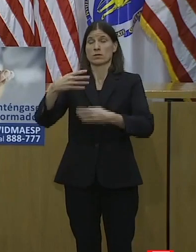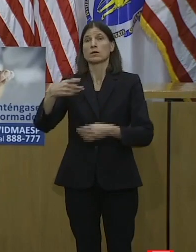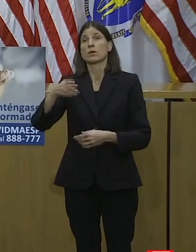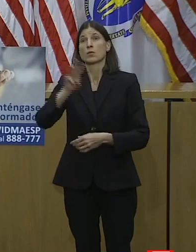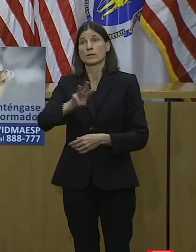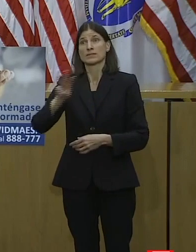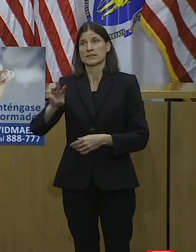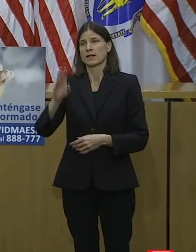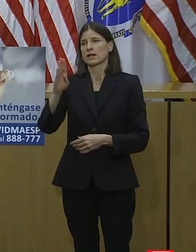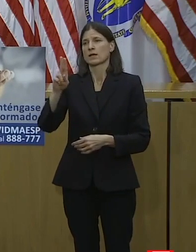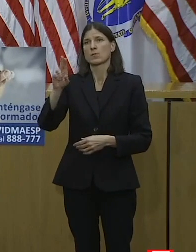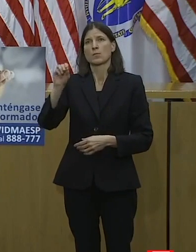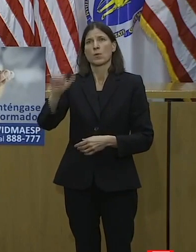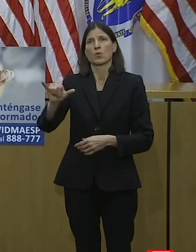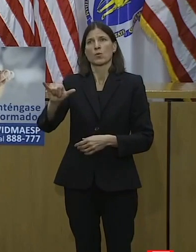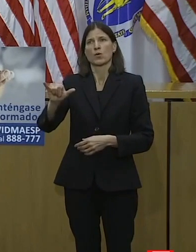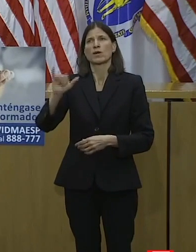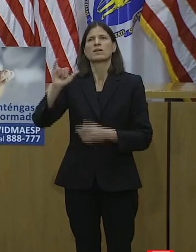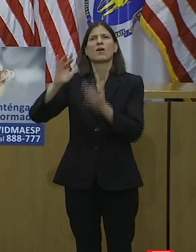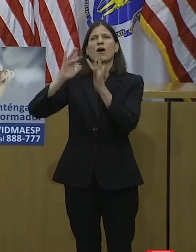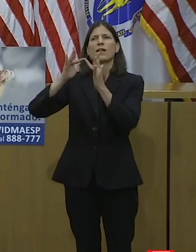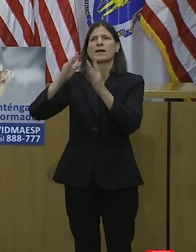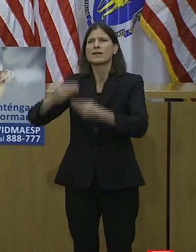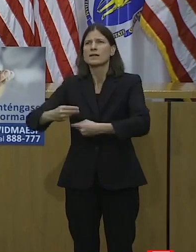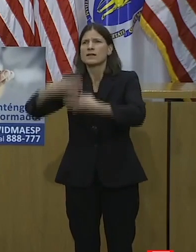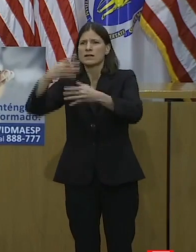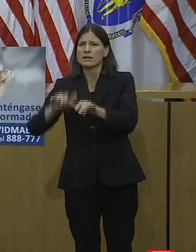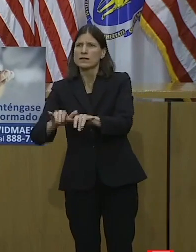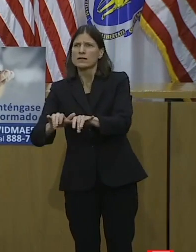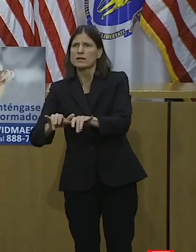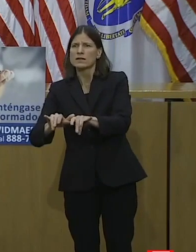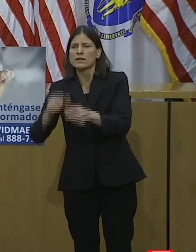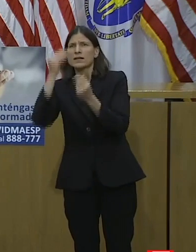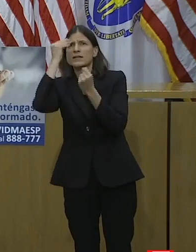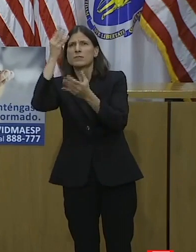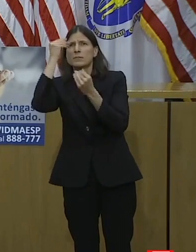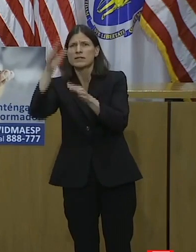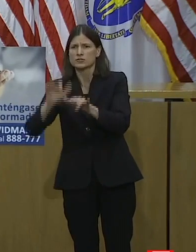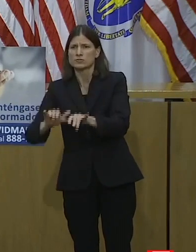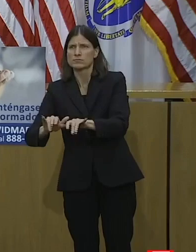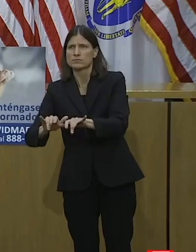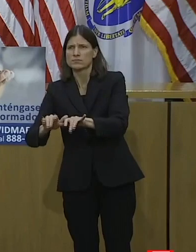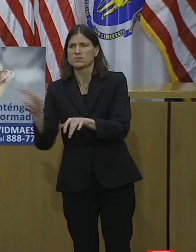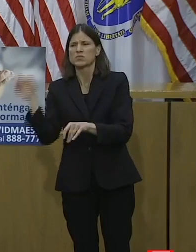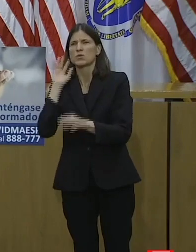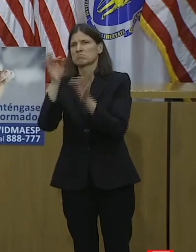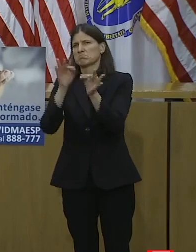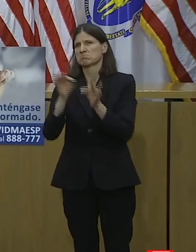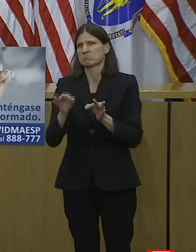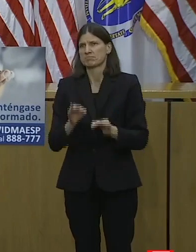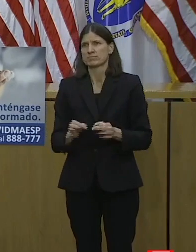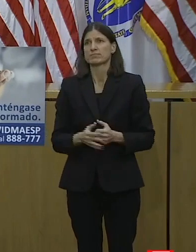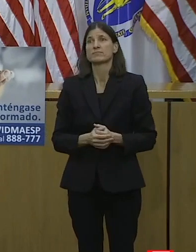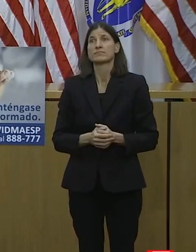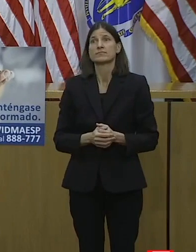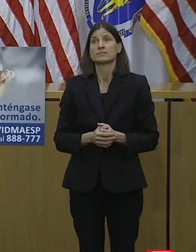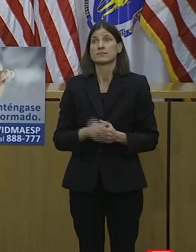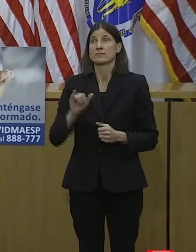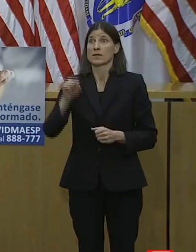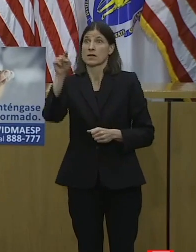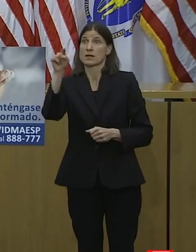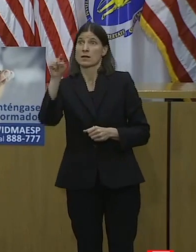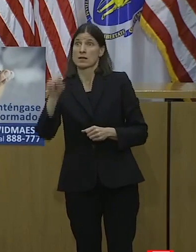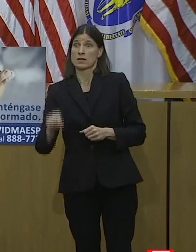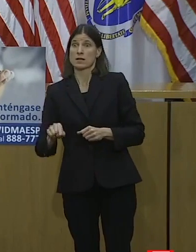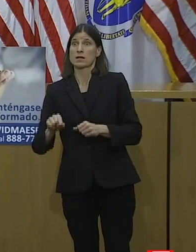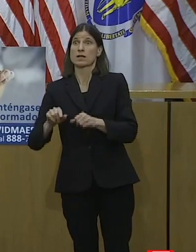all Massachusetts residents, connecting you to the next appropriate healthcare resource and staying in touch with you. It's